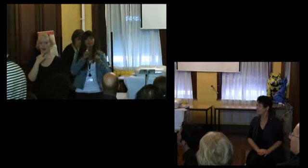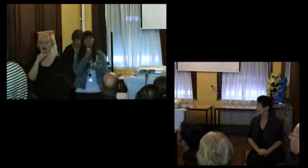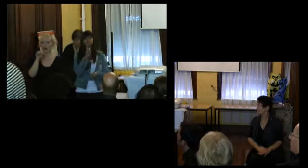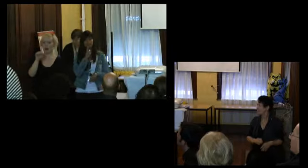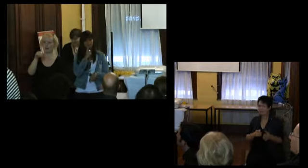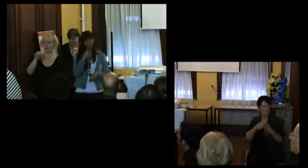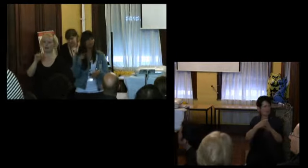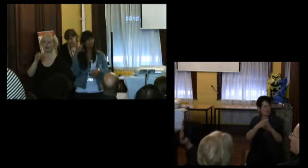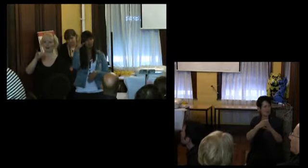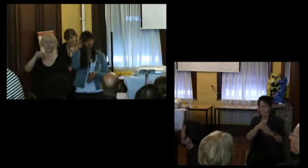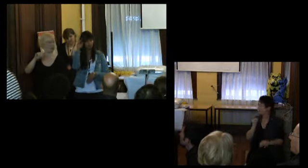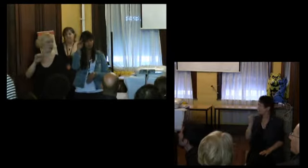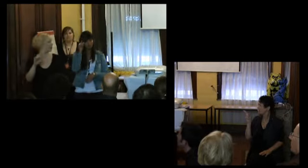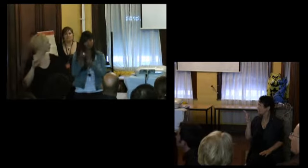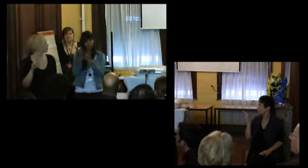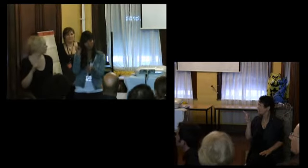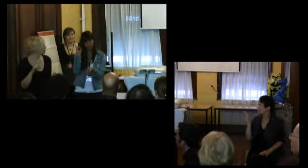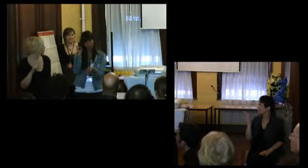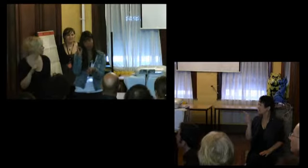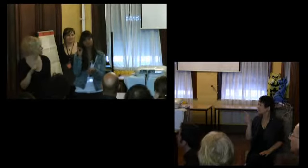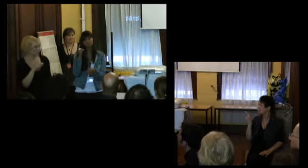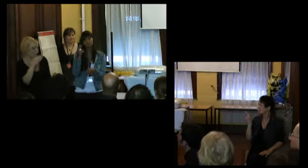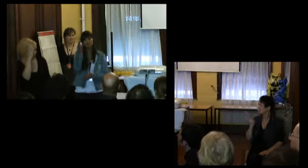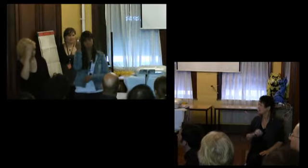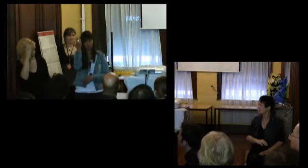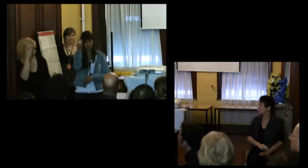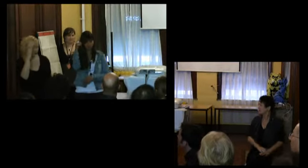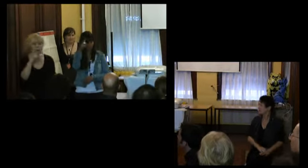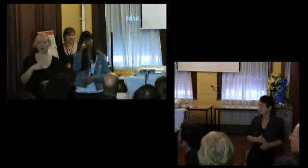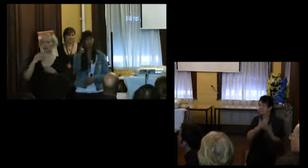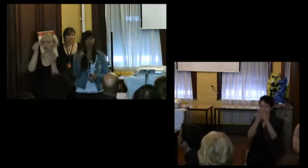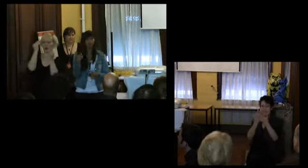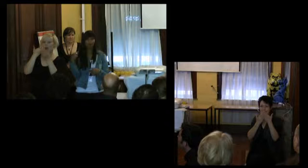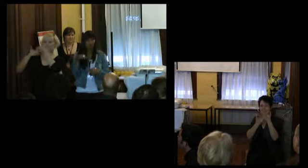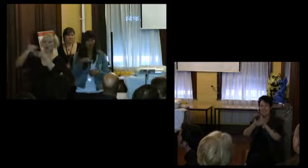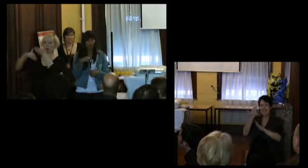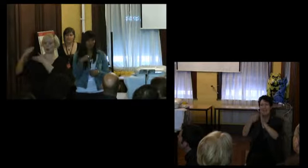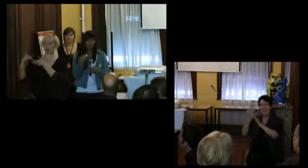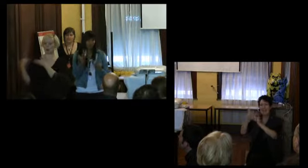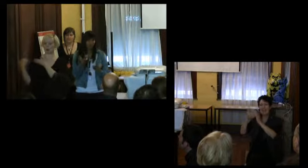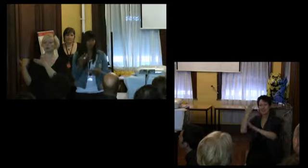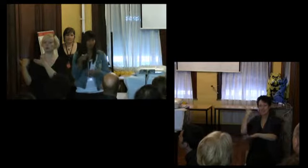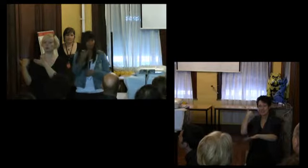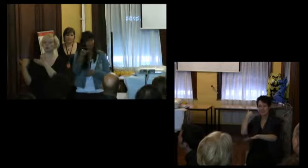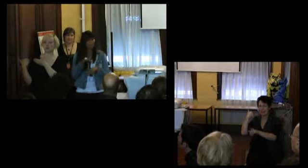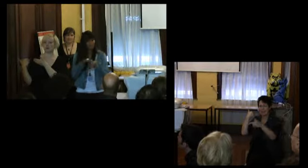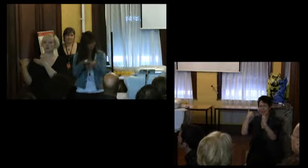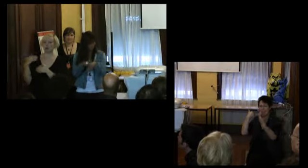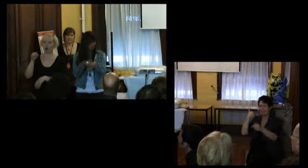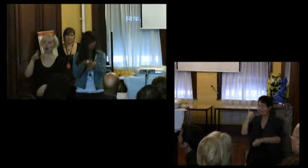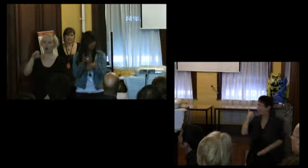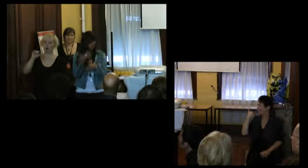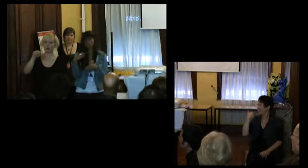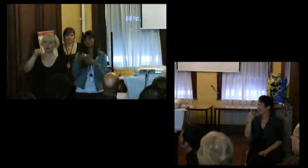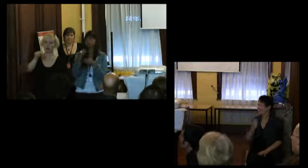Amandine, and my age is this one. I'm studying history in Arras